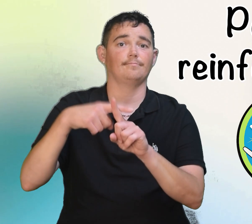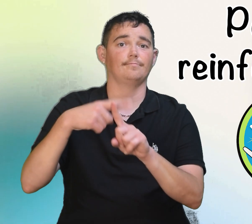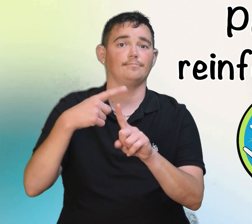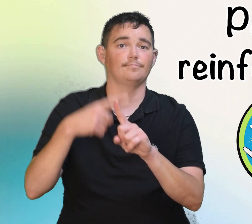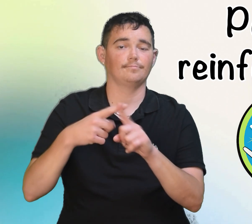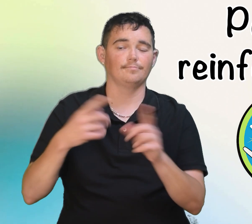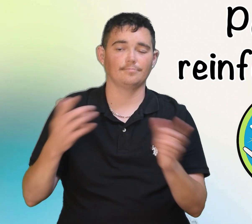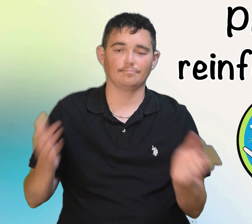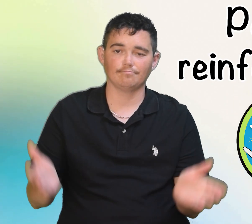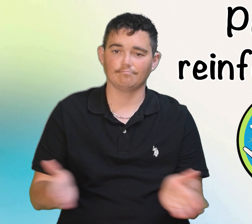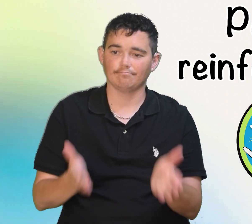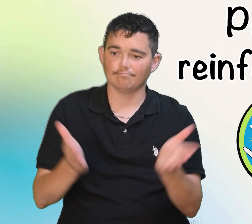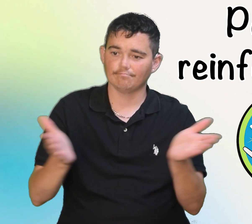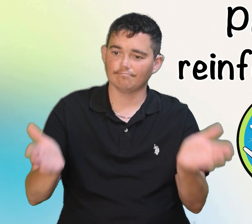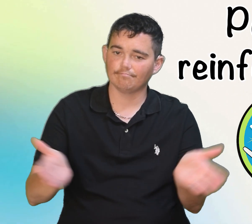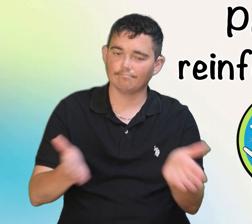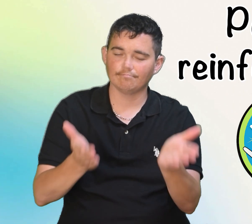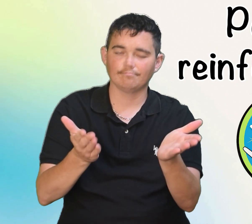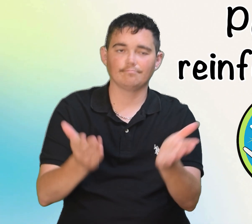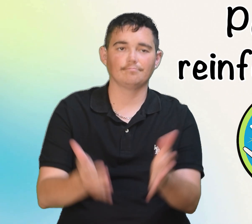Positive reinforcement.